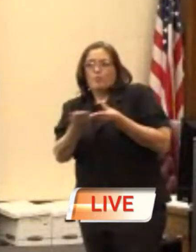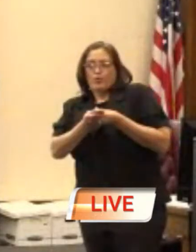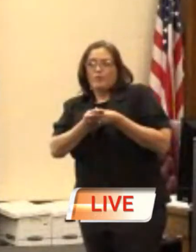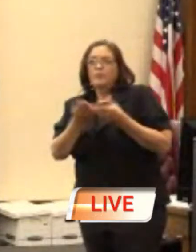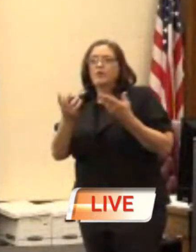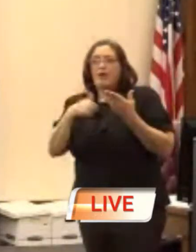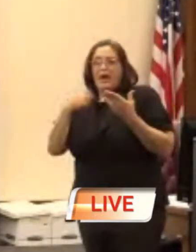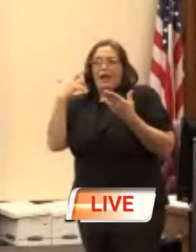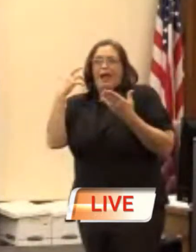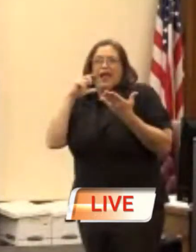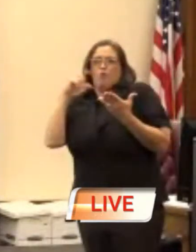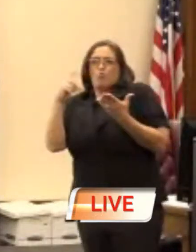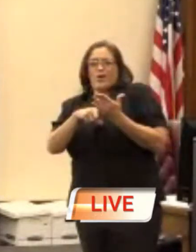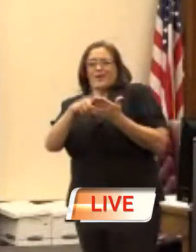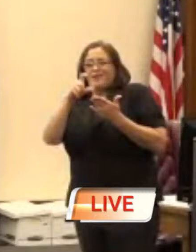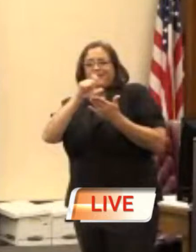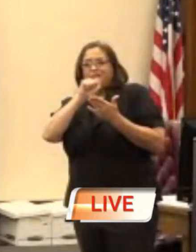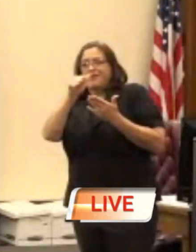don't go toward